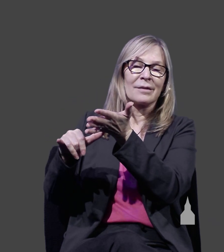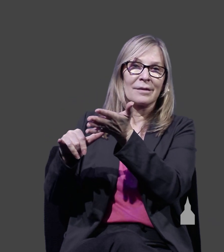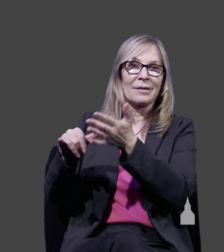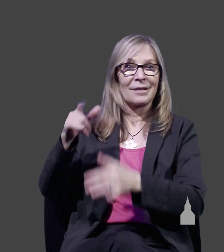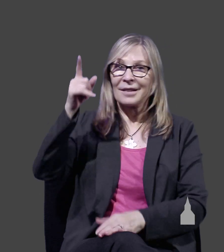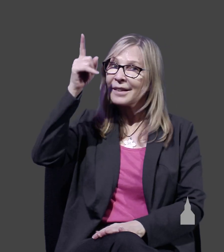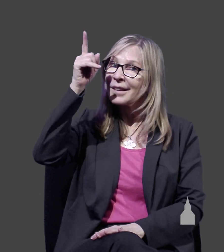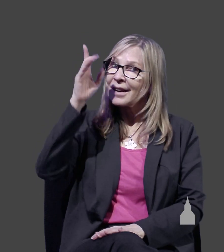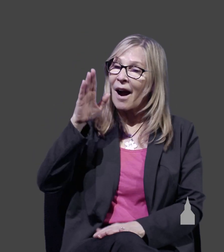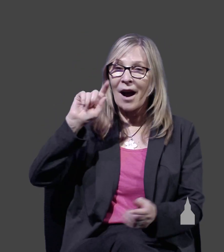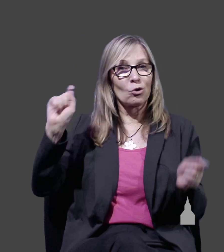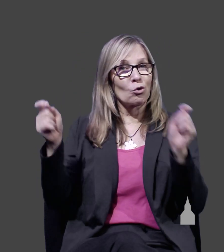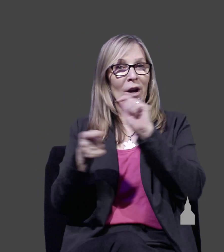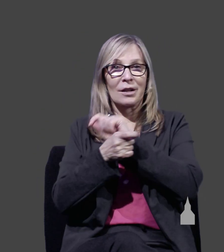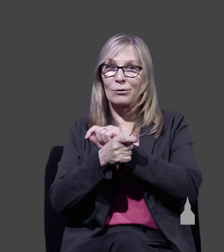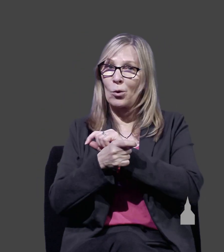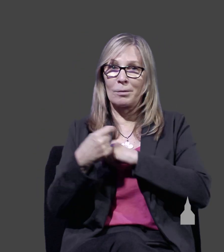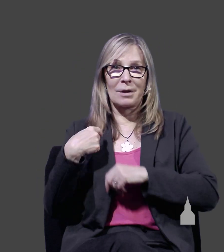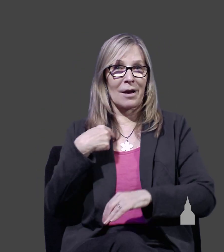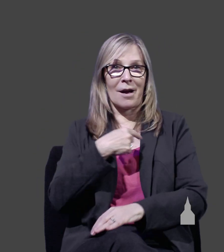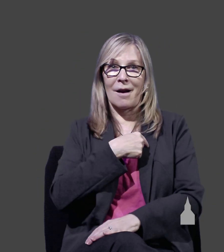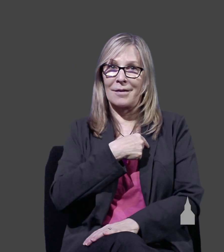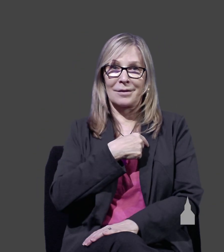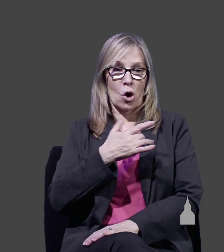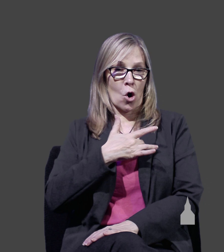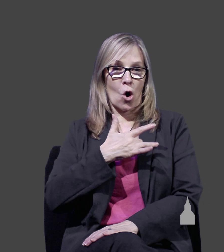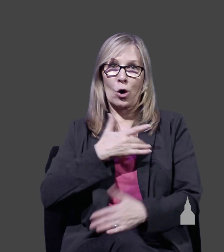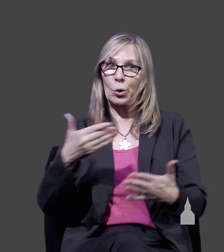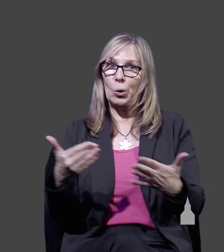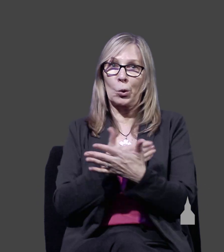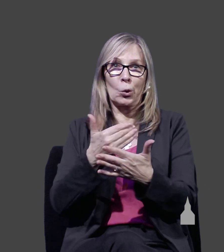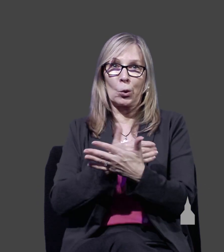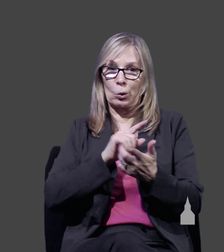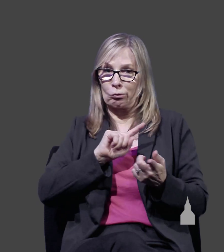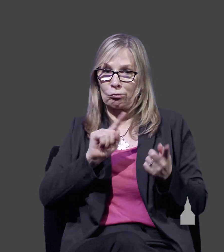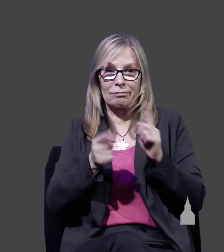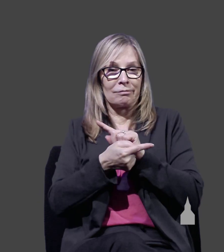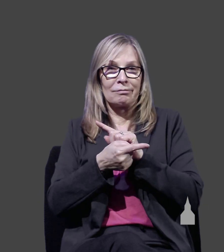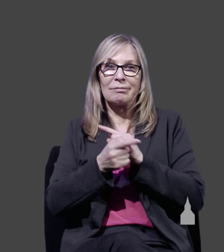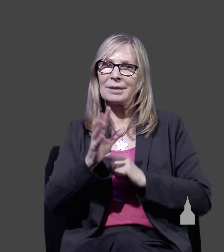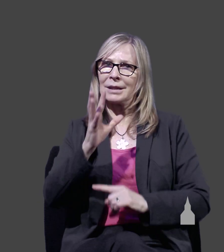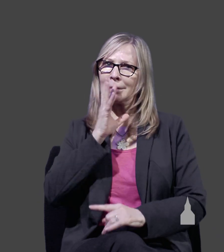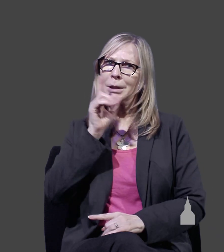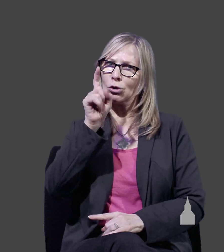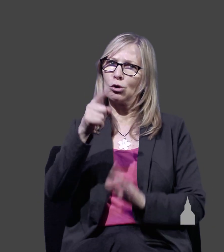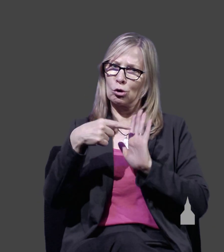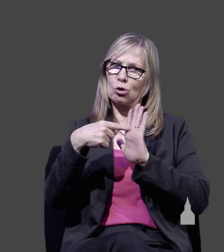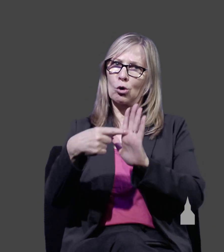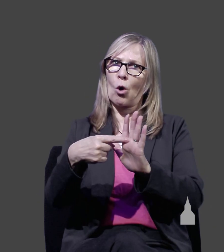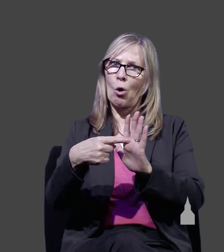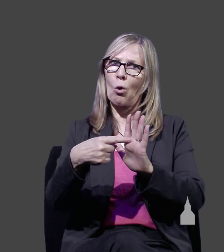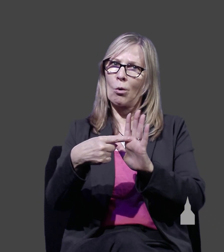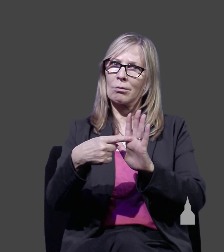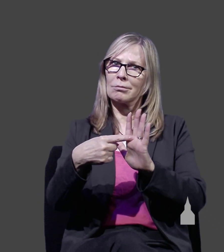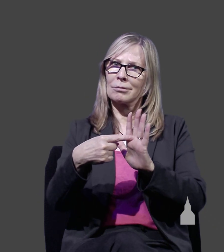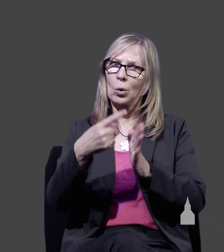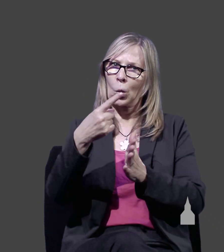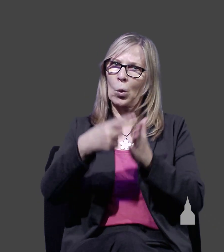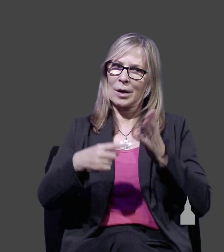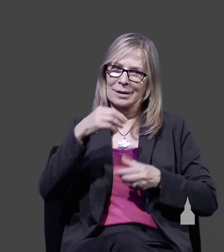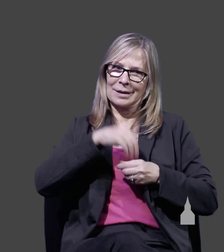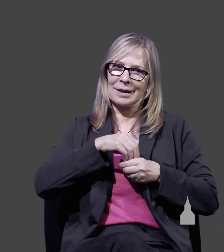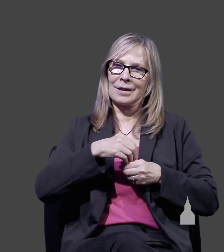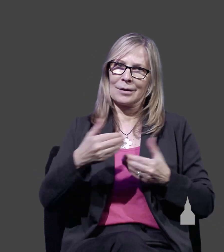God has transformed us. He's given us new hearts. Our hearts have been regenerated, and our speech should reflect this truth.